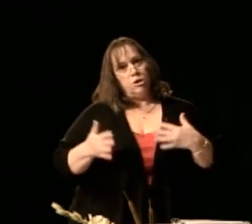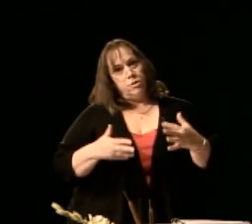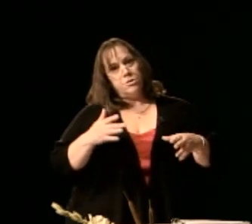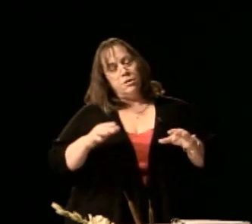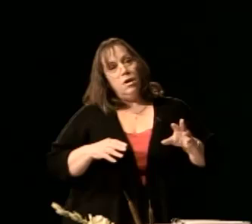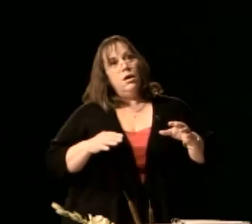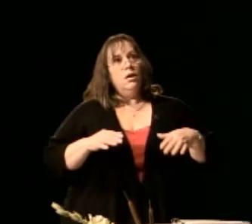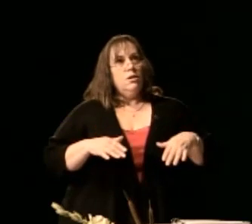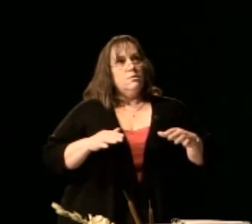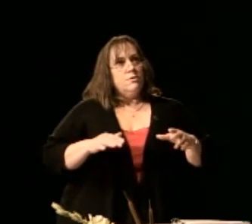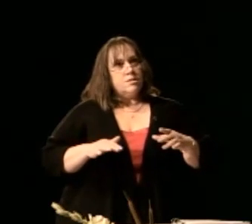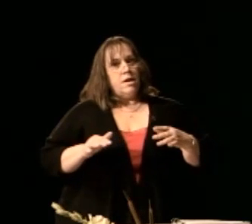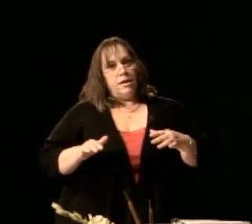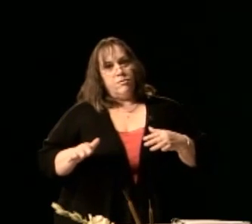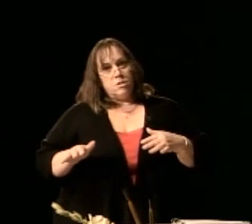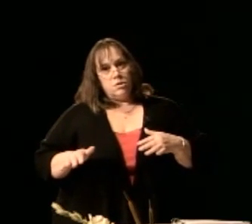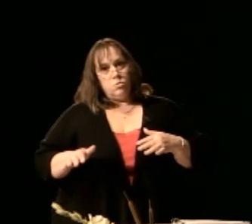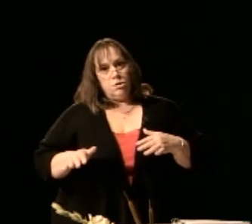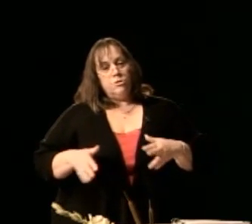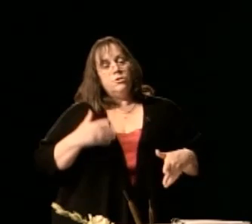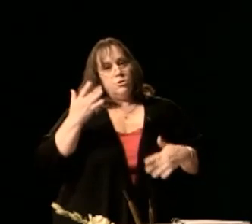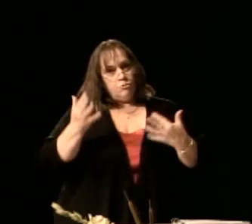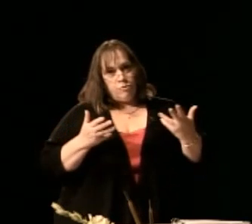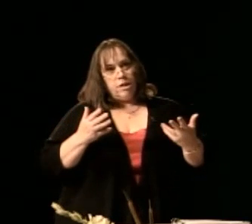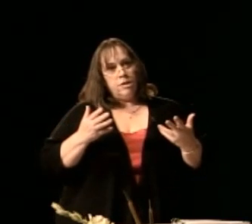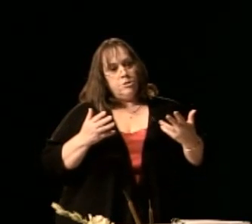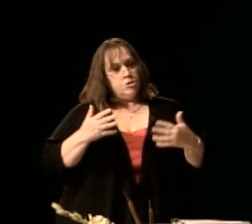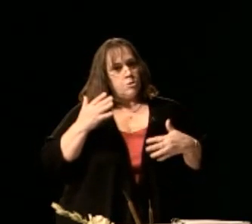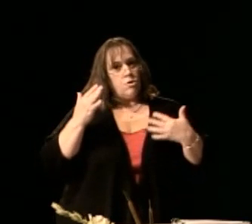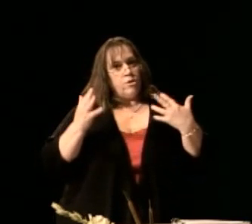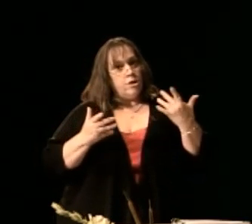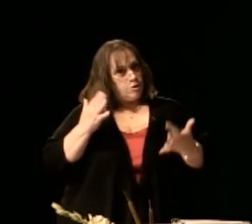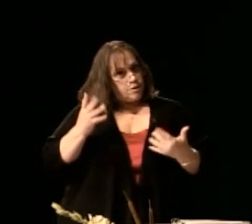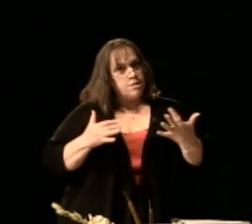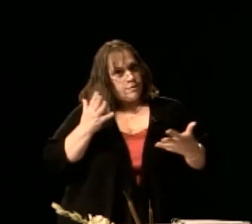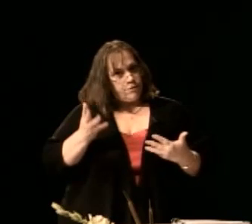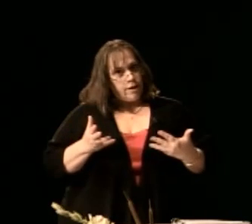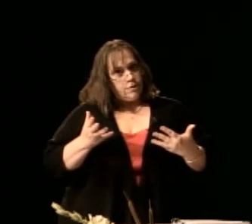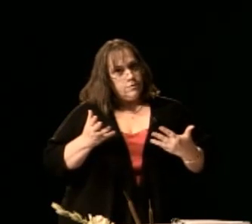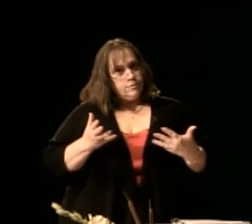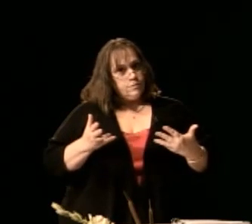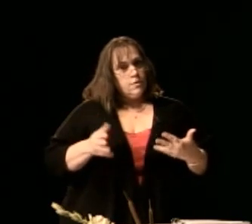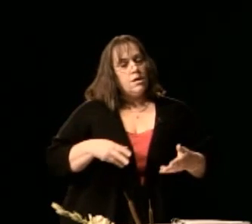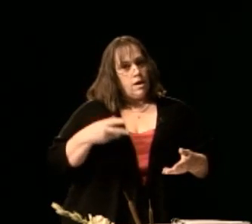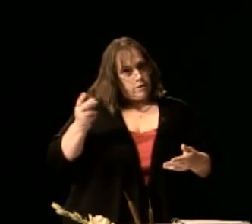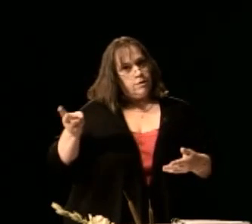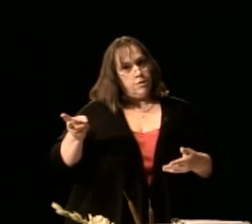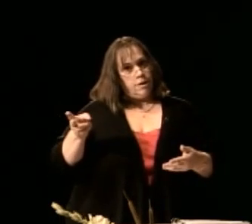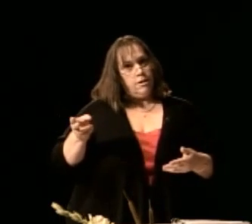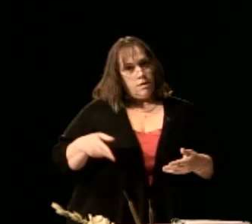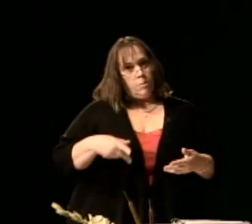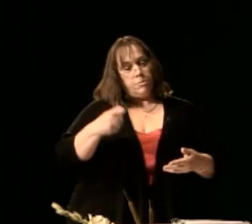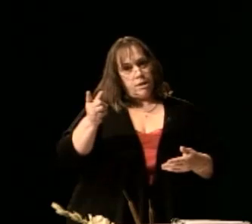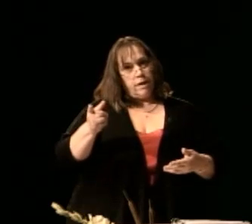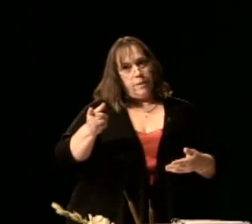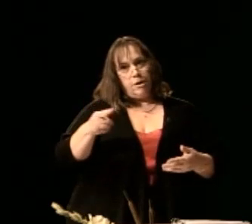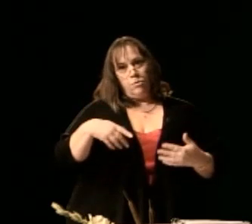into signing every single word. Really, you just go over and you're going to sign fire. And you're going to help them and guide them out